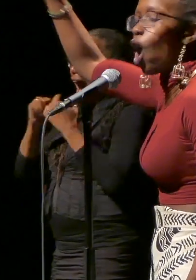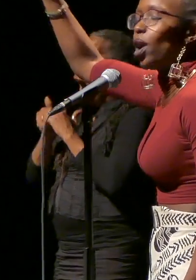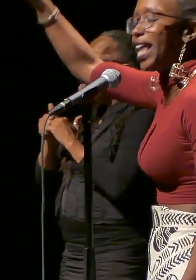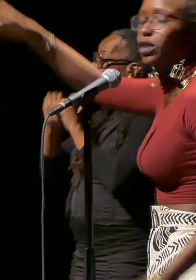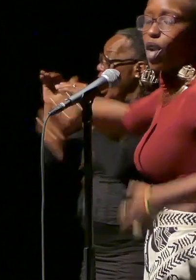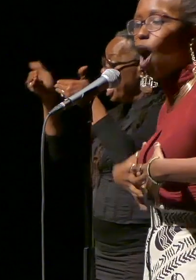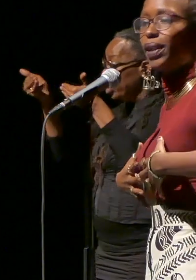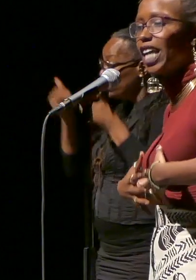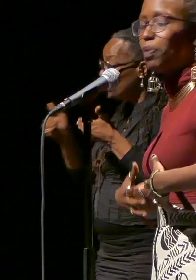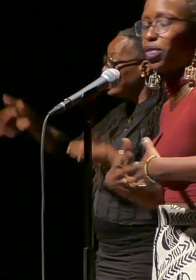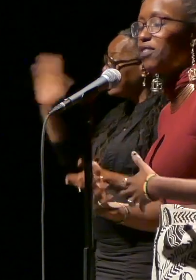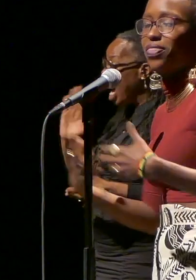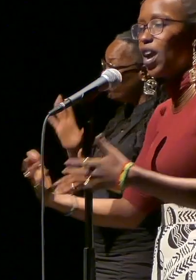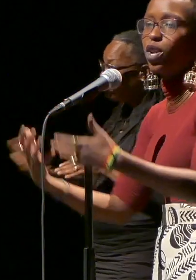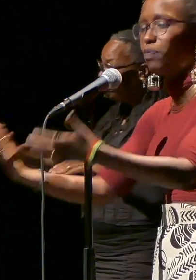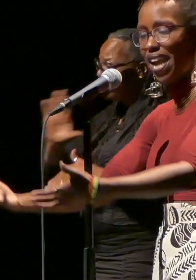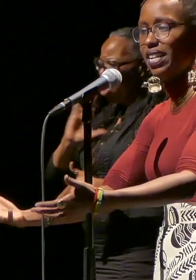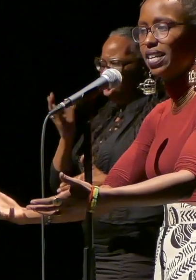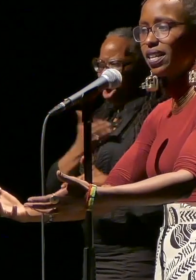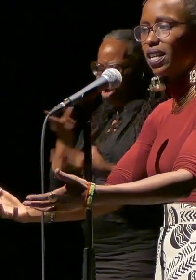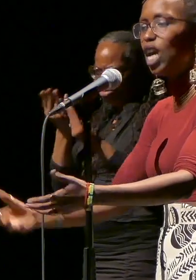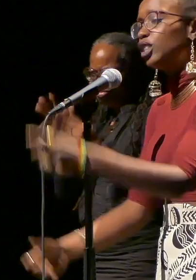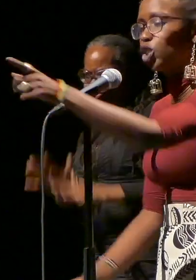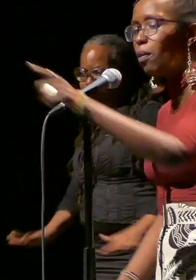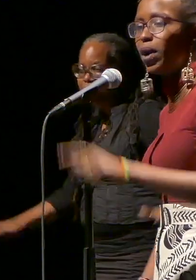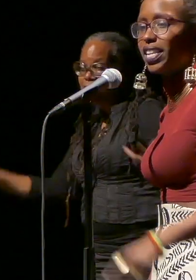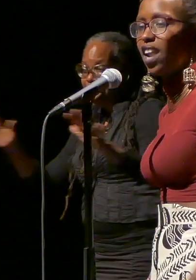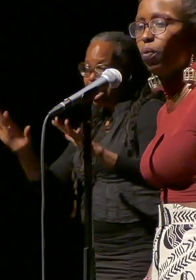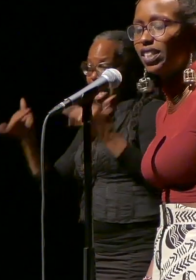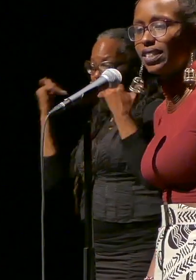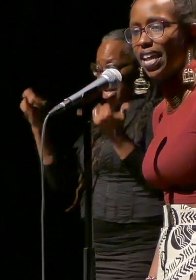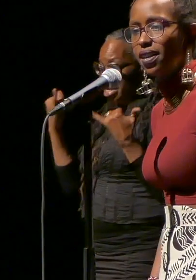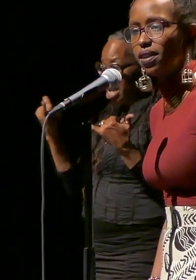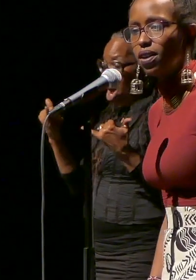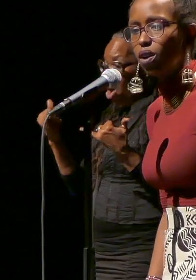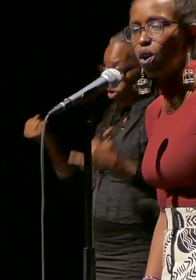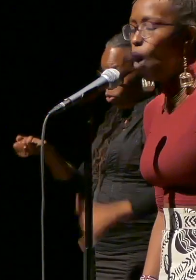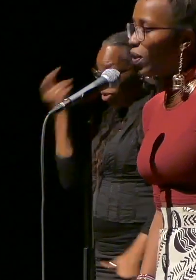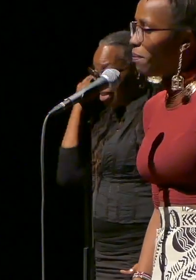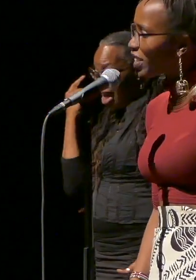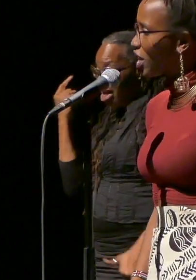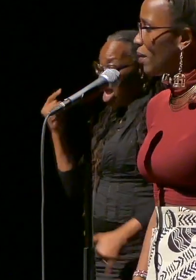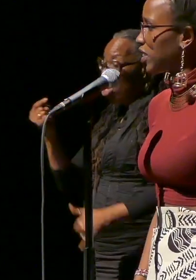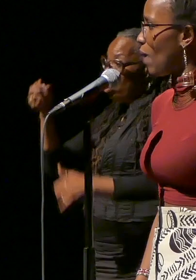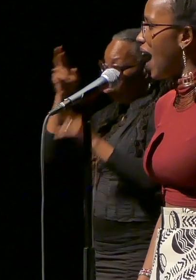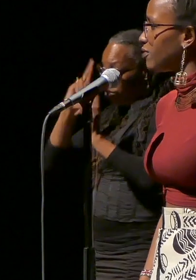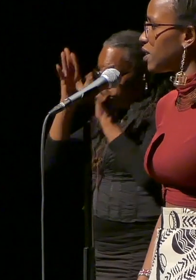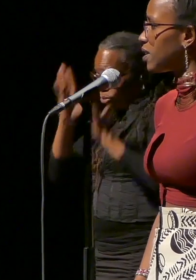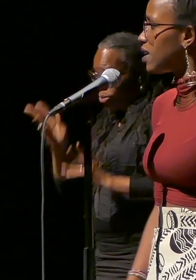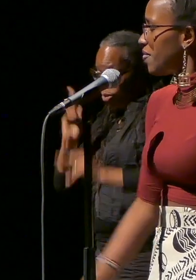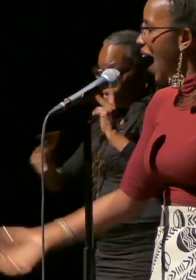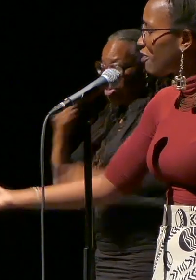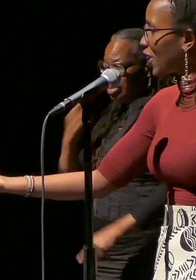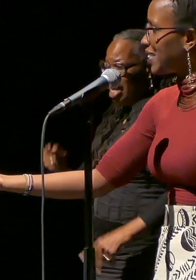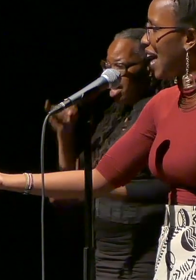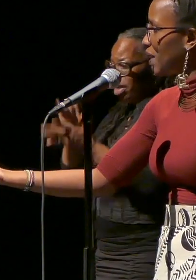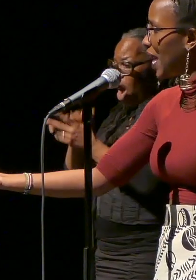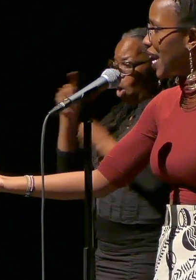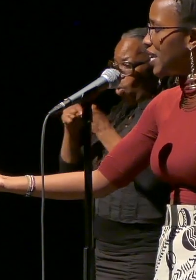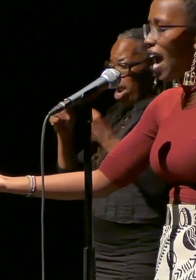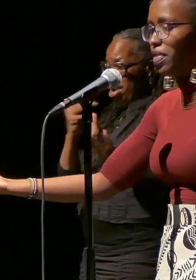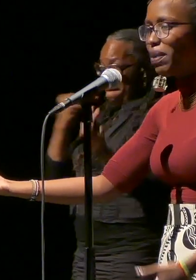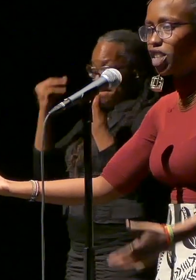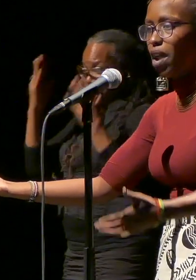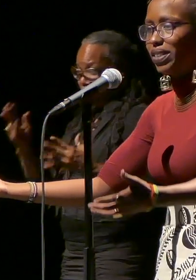introduce God to our lands when our lands birthed even their humanity. See, Jomo Kenyatta once said, when the missionaries arrived, the Africans